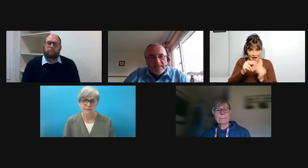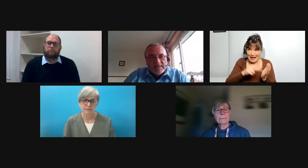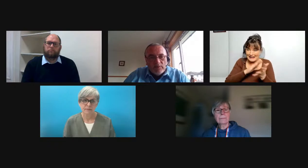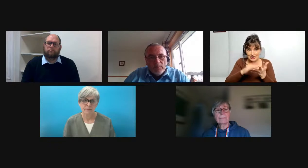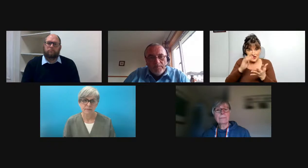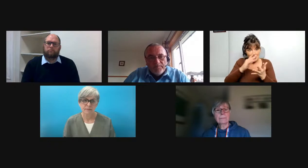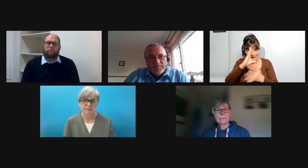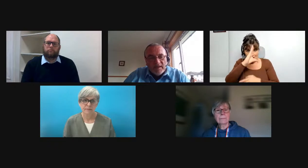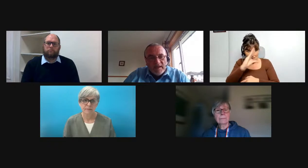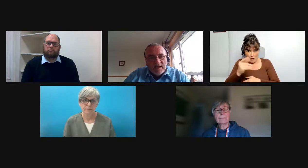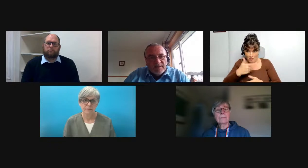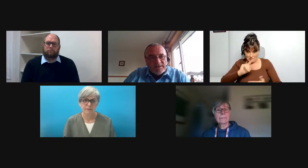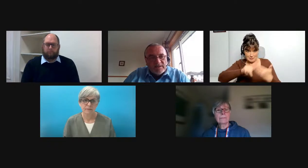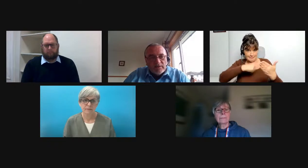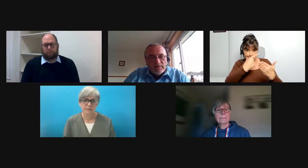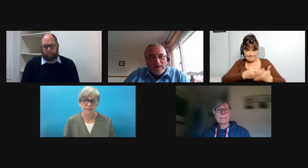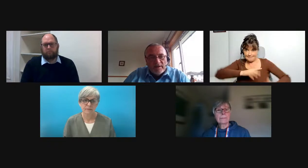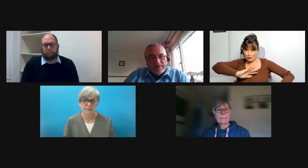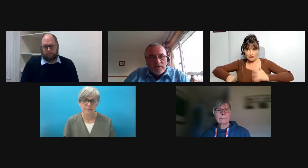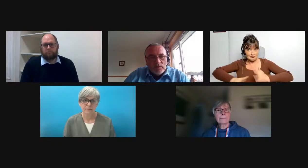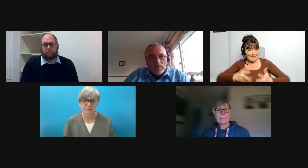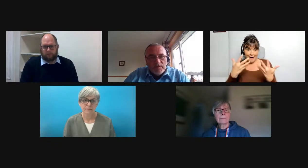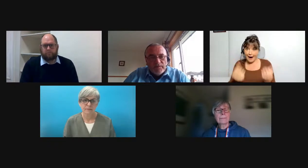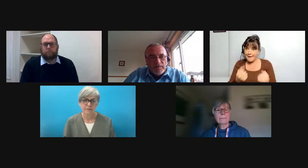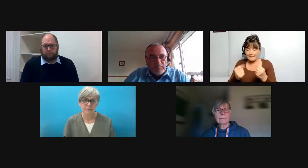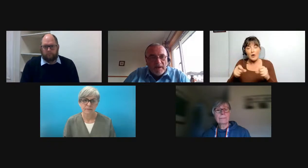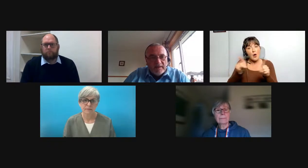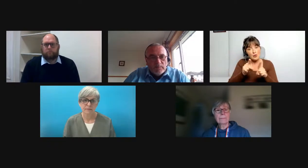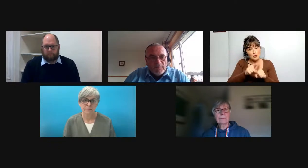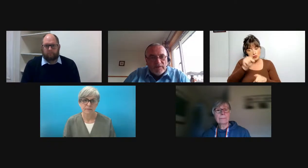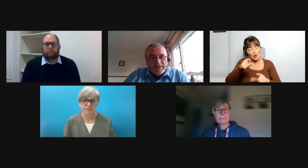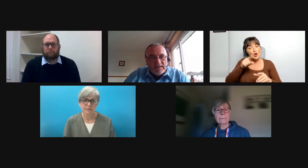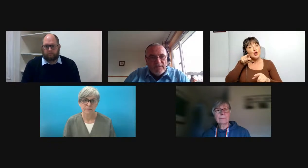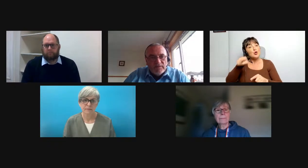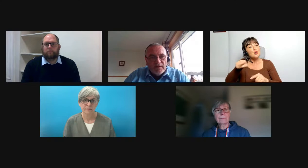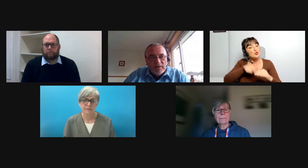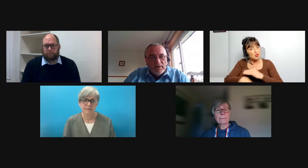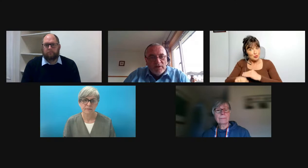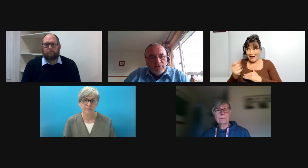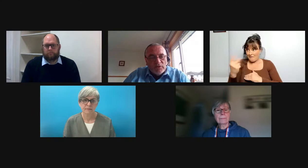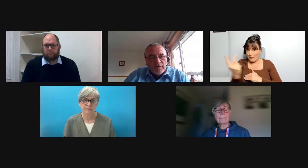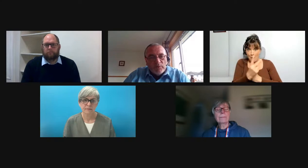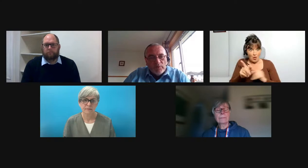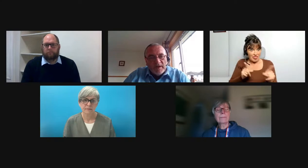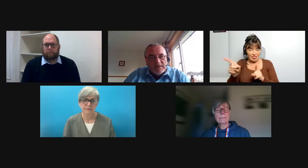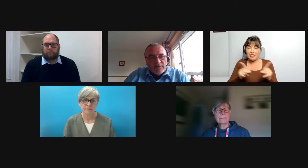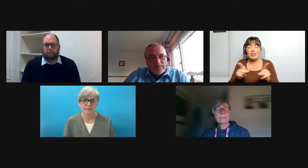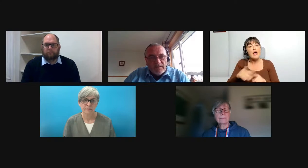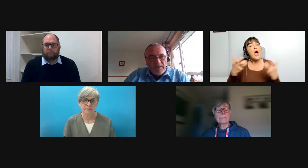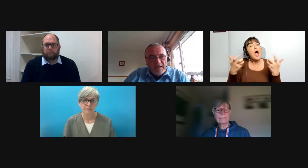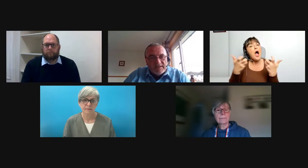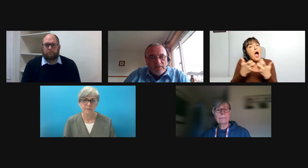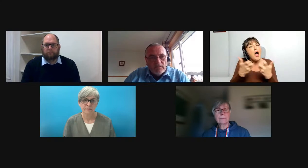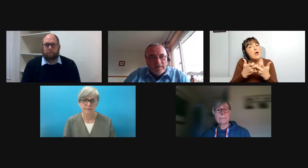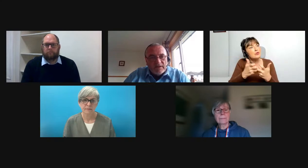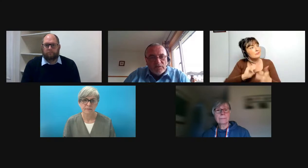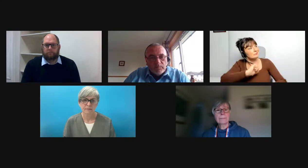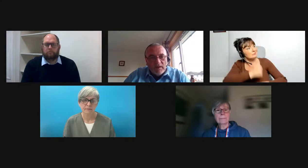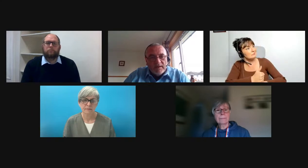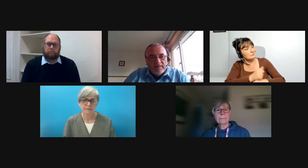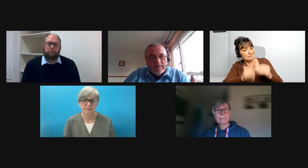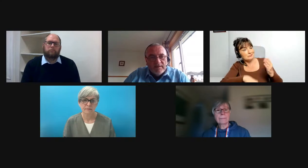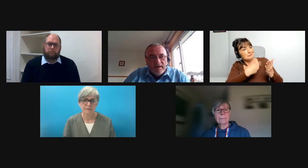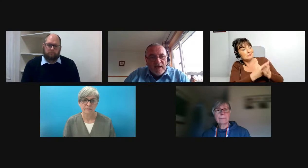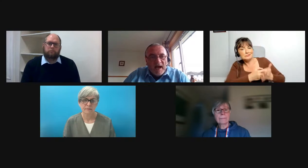in BSL. And this is a result of the feedback that we've received during the progress of the BSL